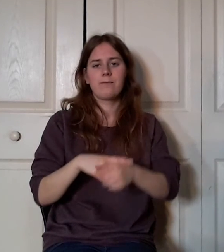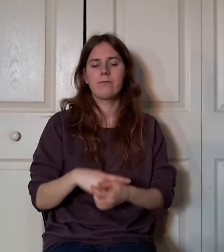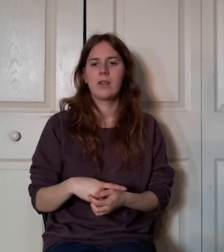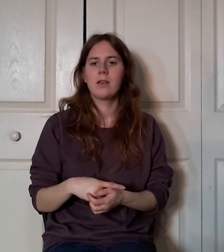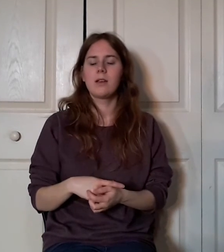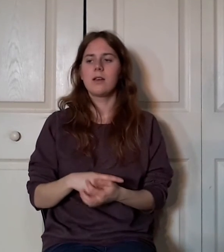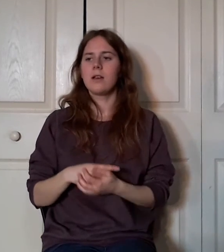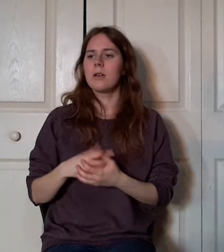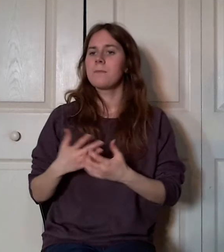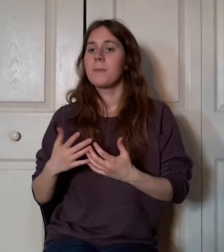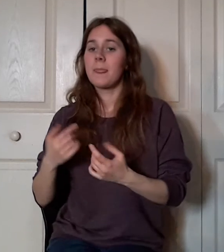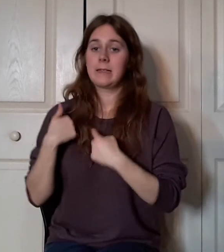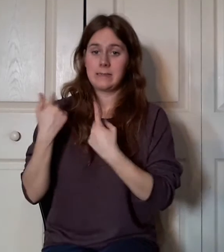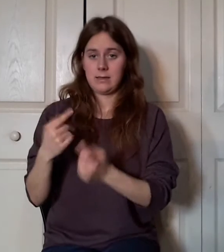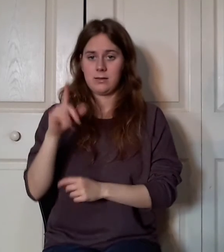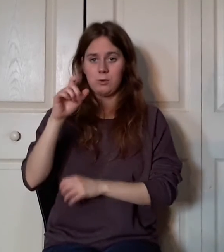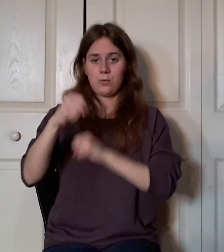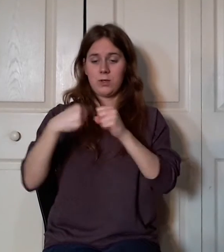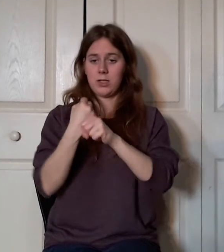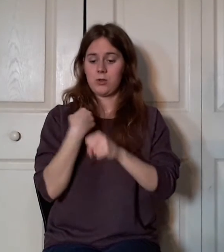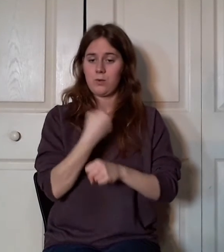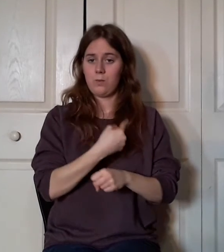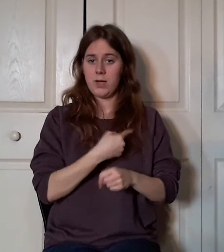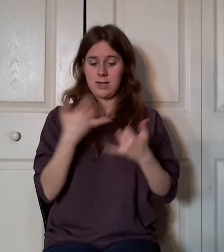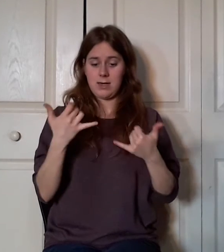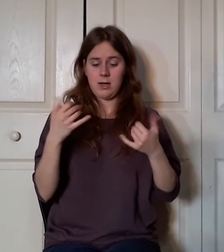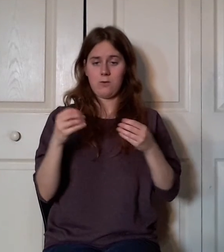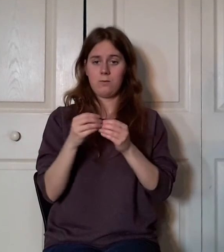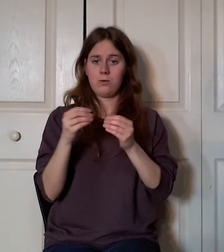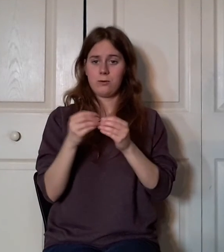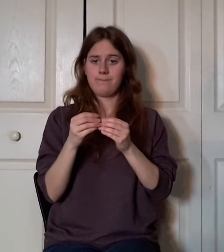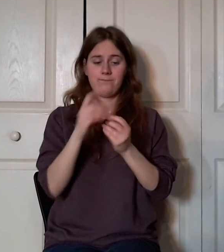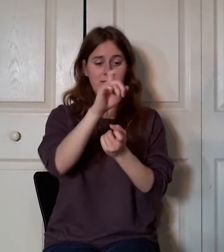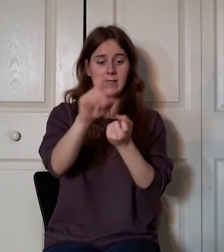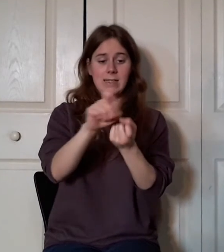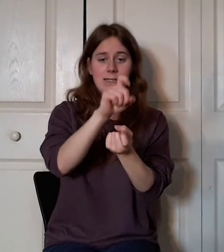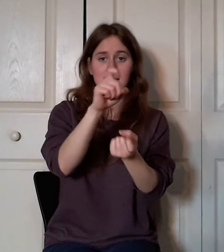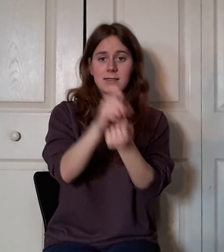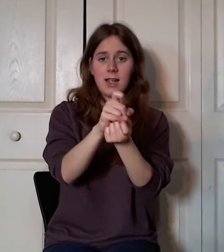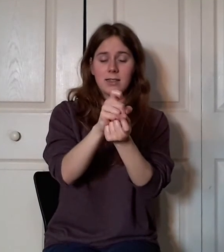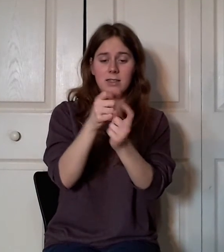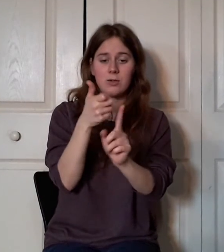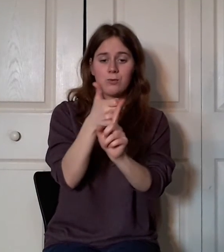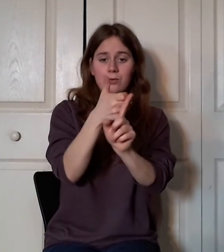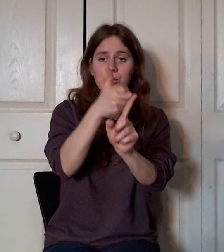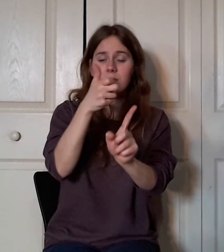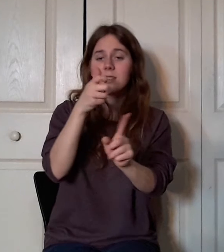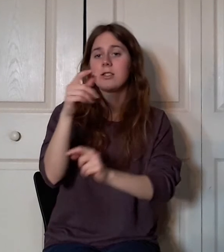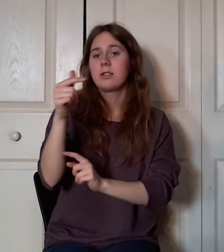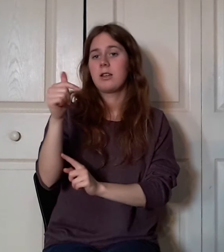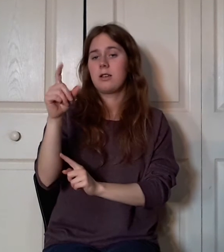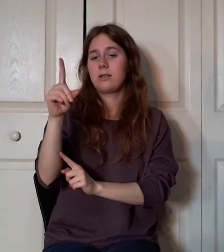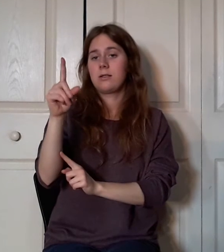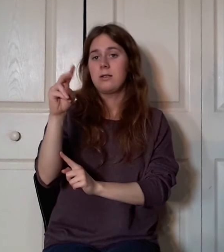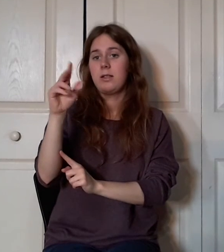much, much more precise with influencing DNA through genetic engineering. In other videos, we'll go